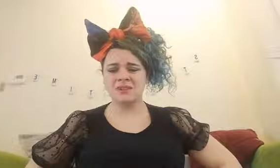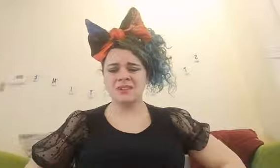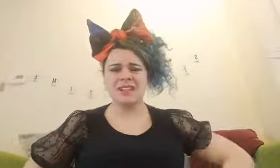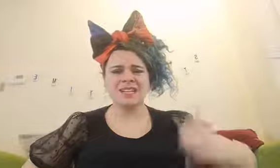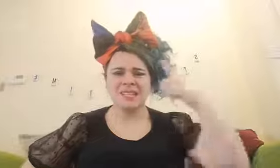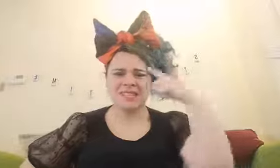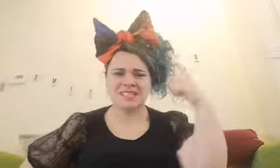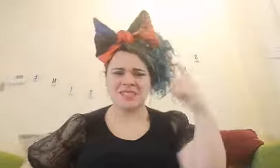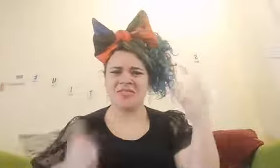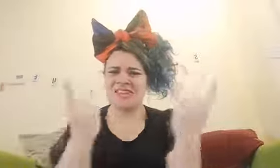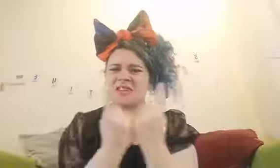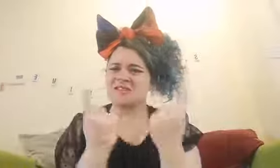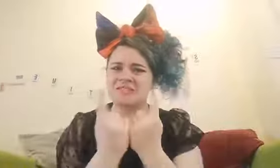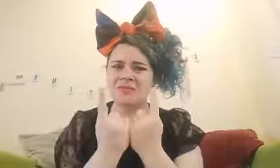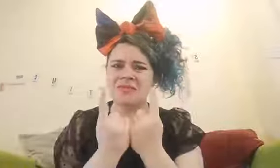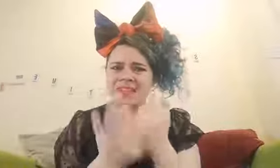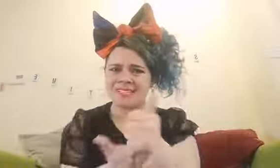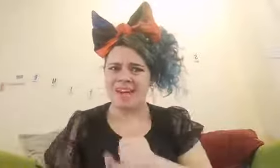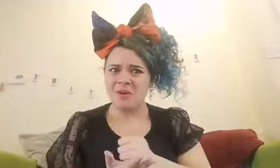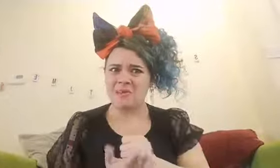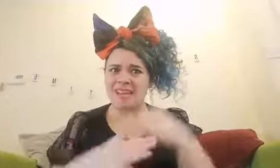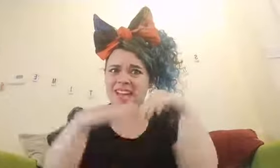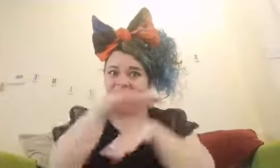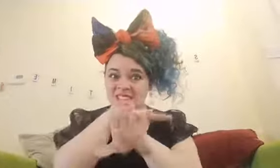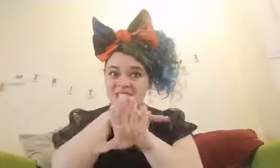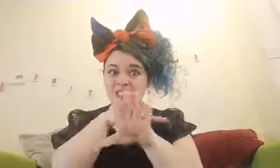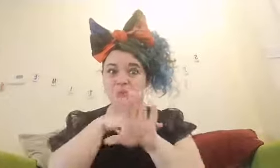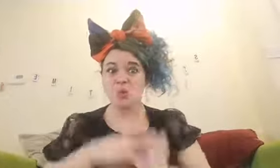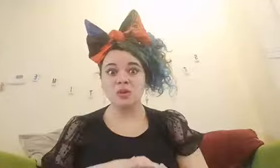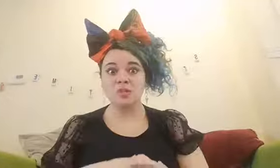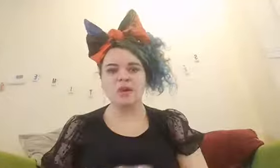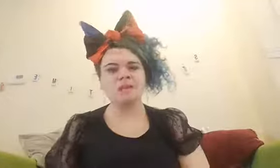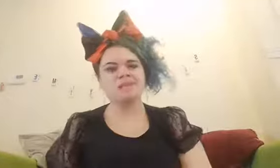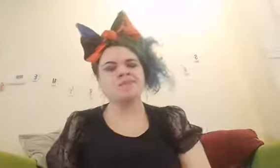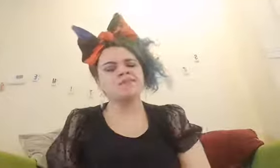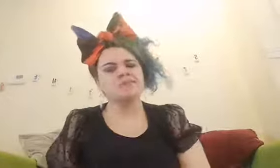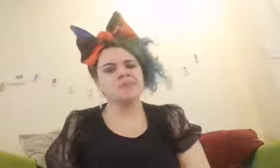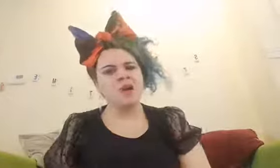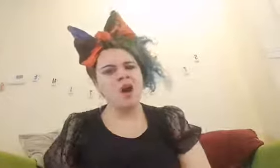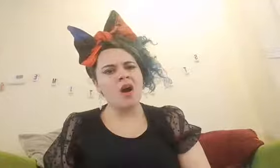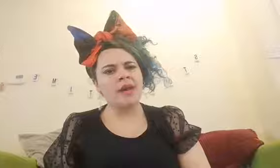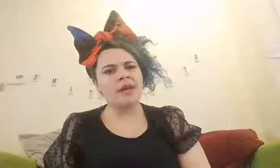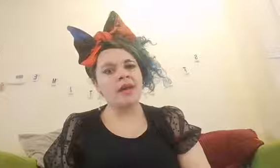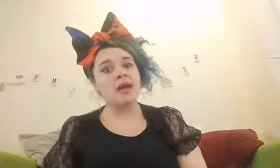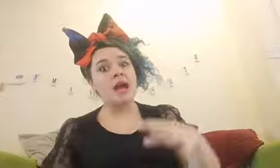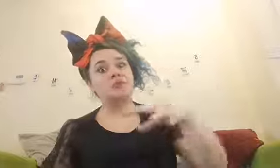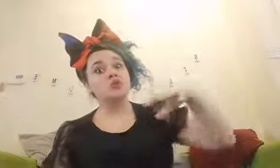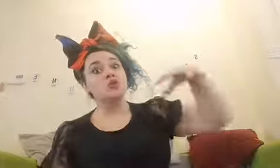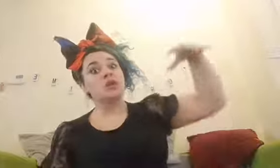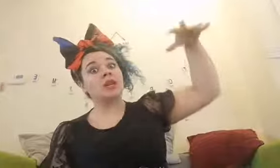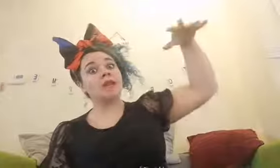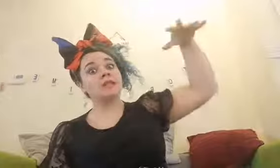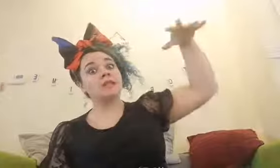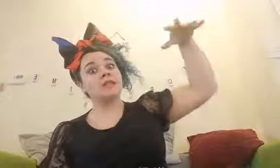I need to think of something to help me get under the water. I am too light,